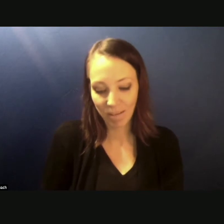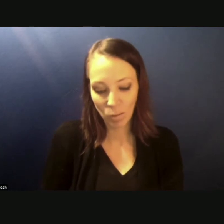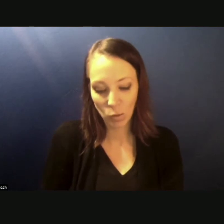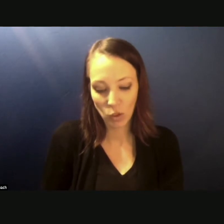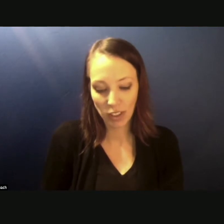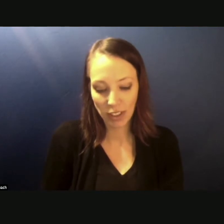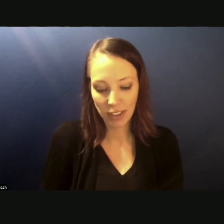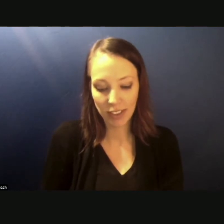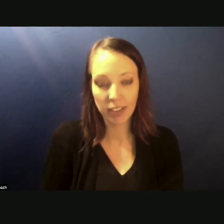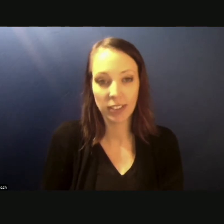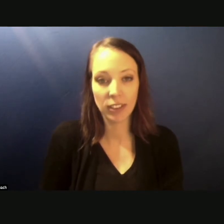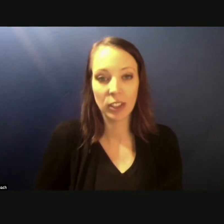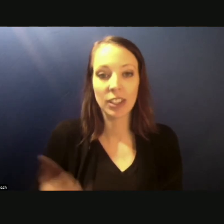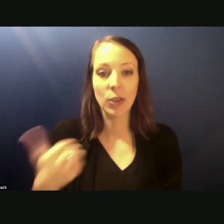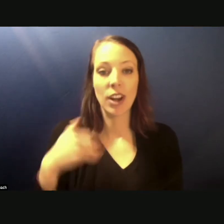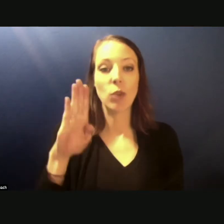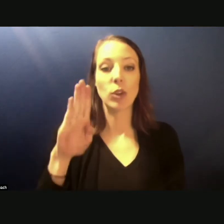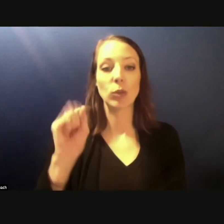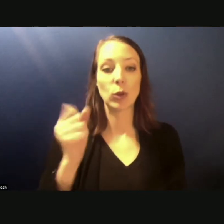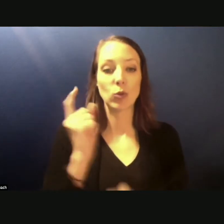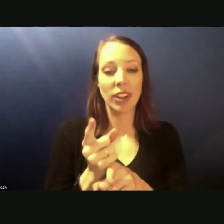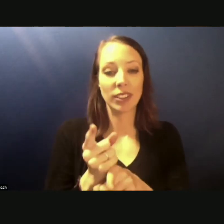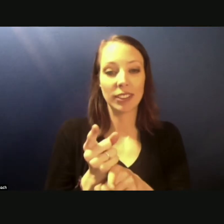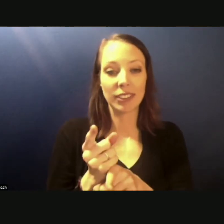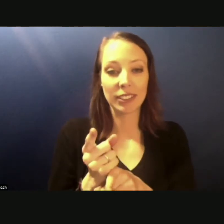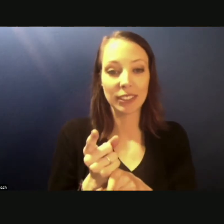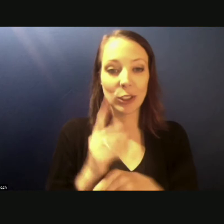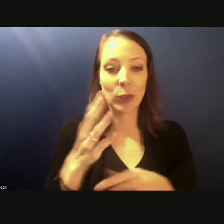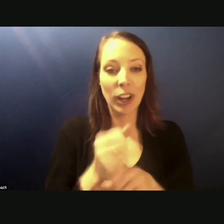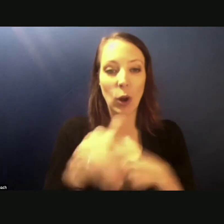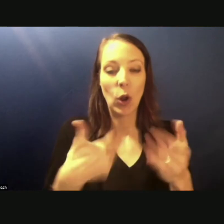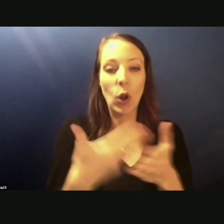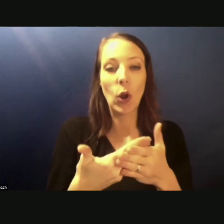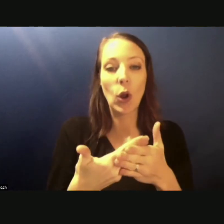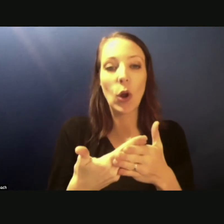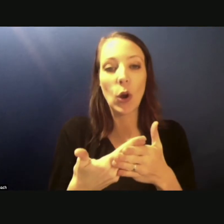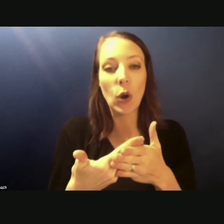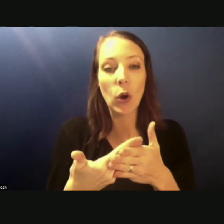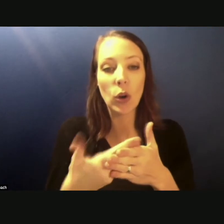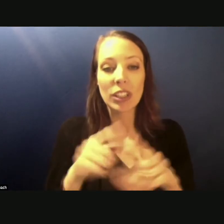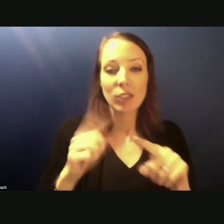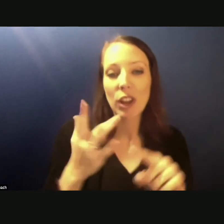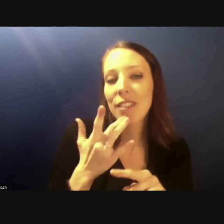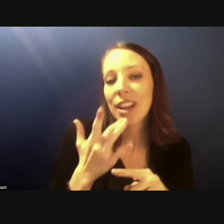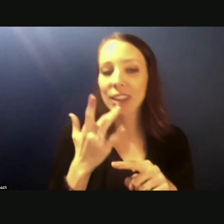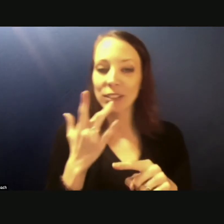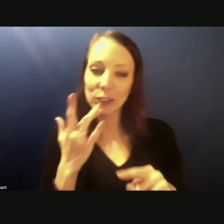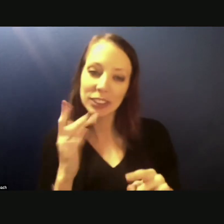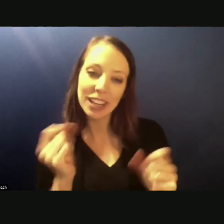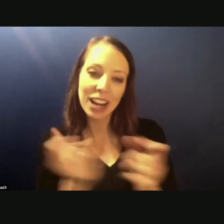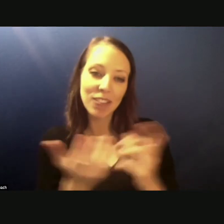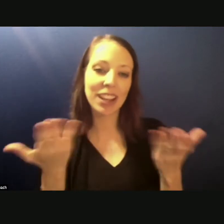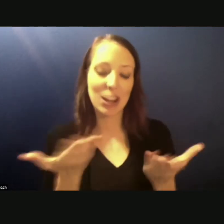So we've got the Brussels sprouts, right? And so you got all of the nice, like different flavors and textures and everything